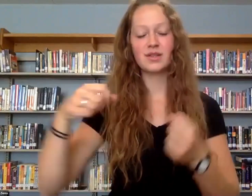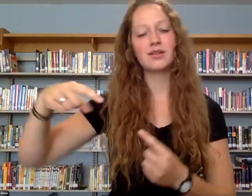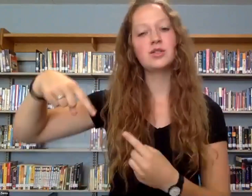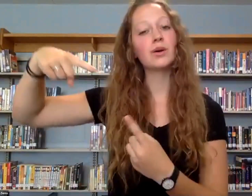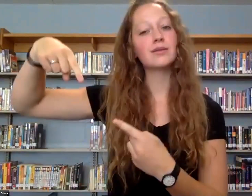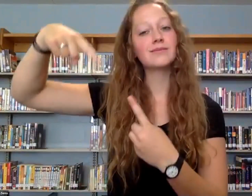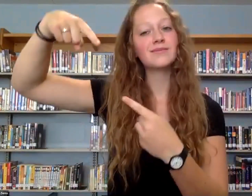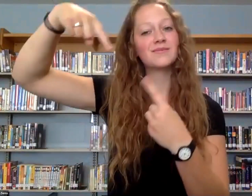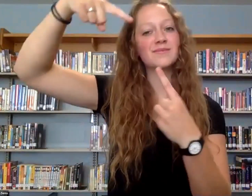tour,